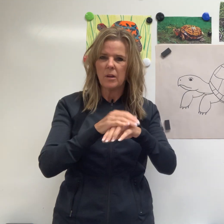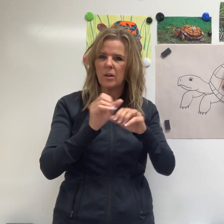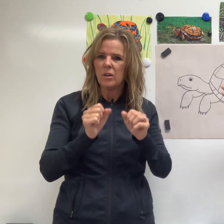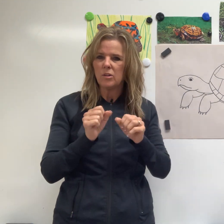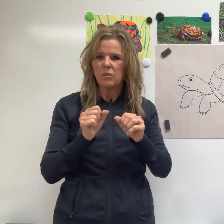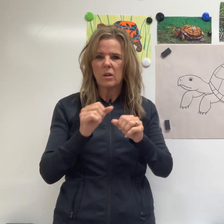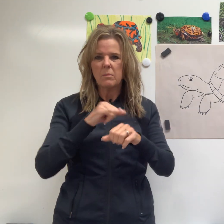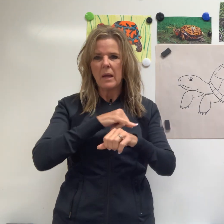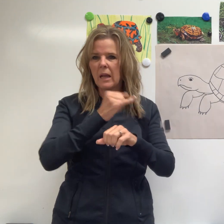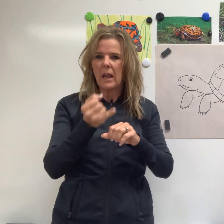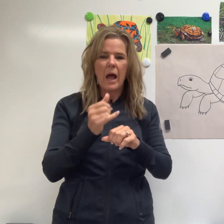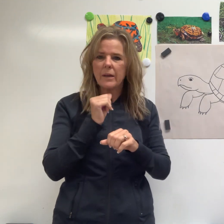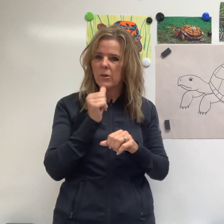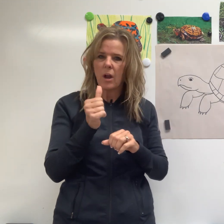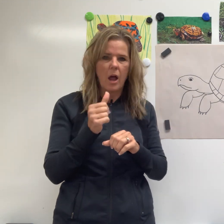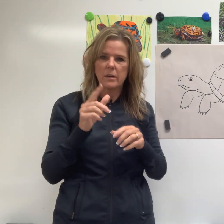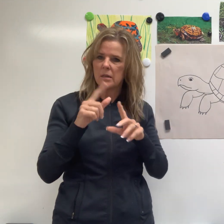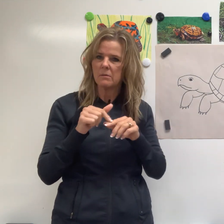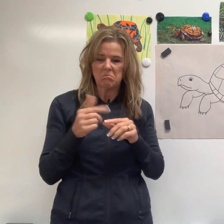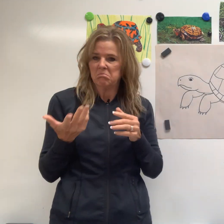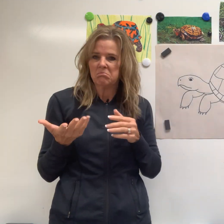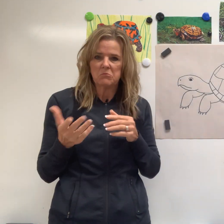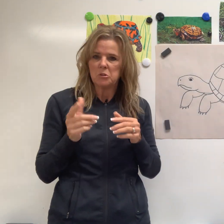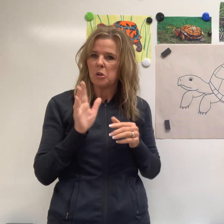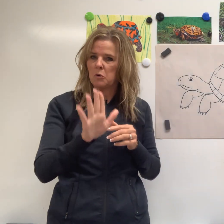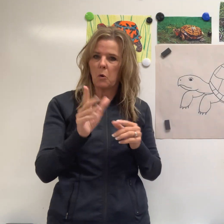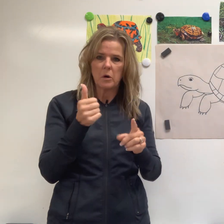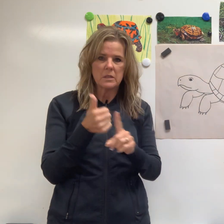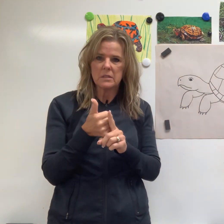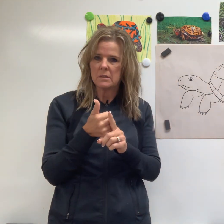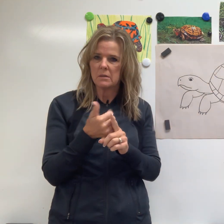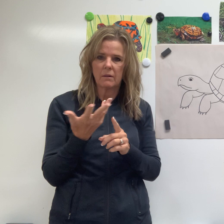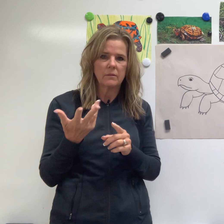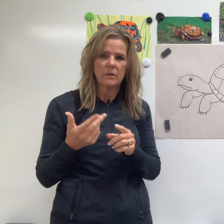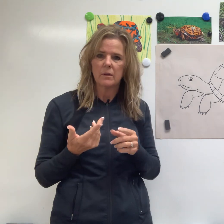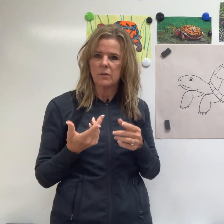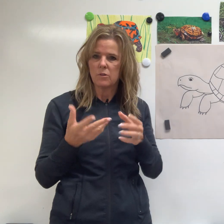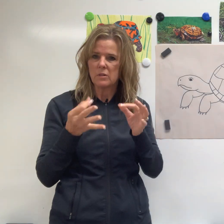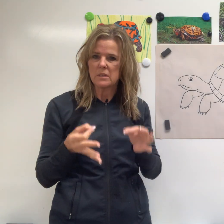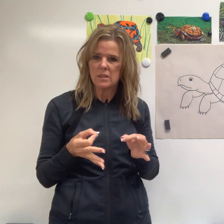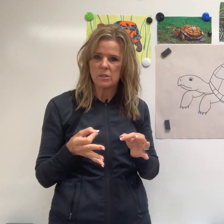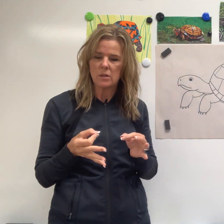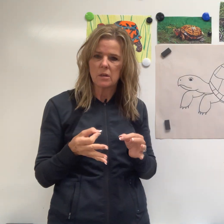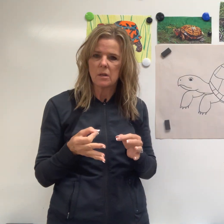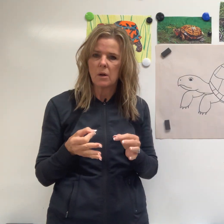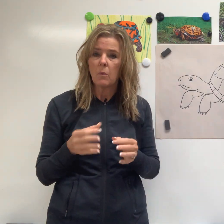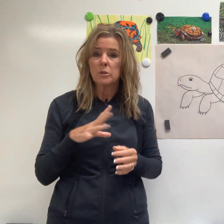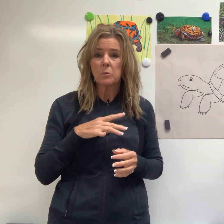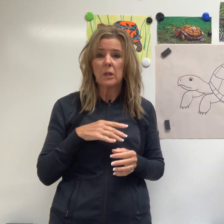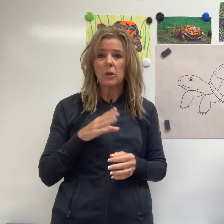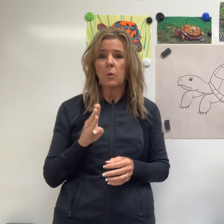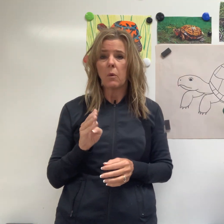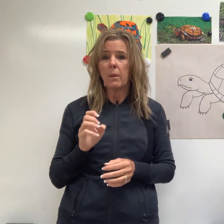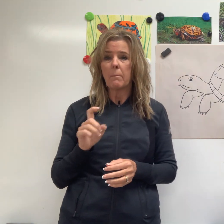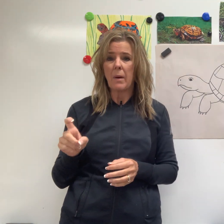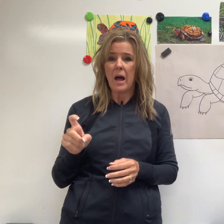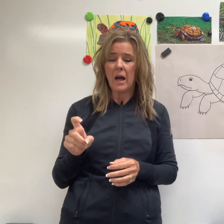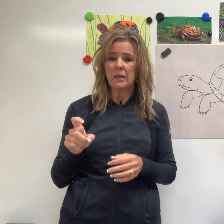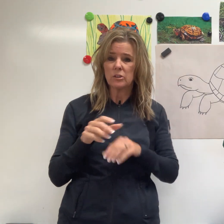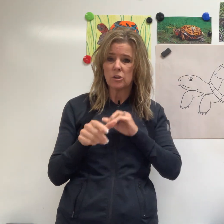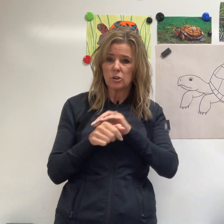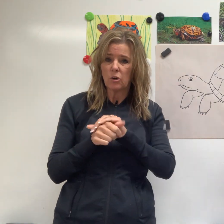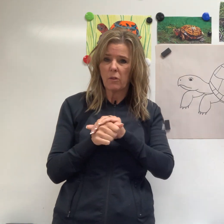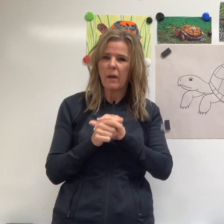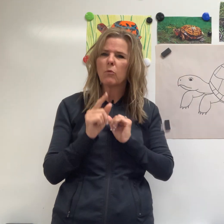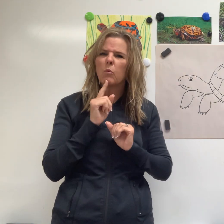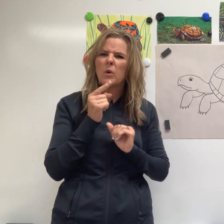for a scoot or not. It's up to you. What's really cool, you guys, about the box turtle is they have really cool